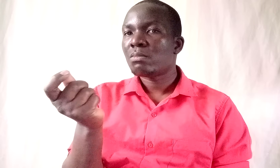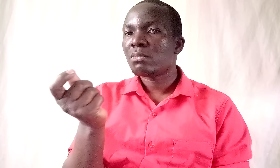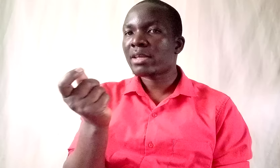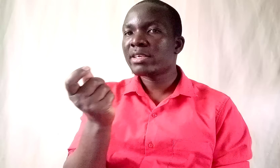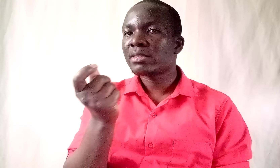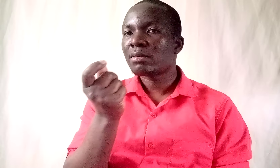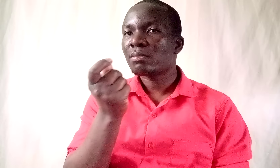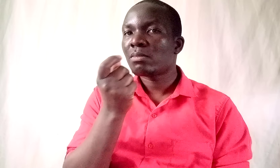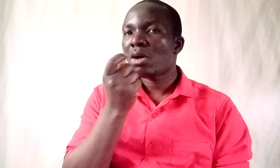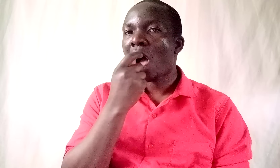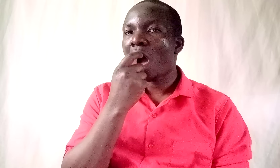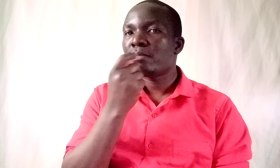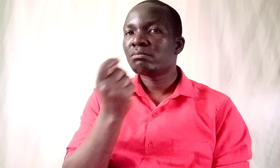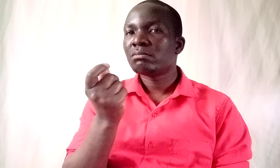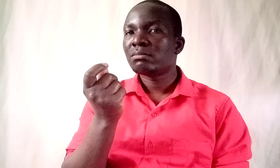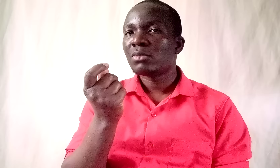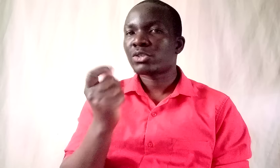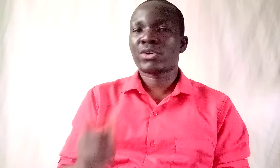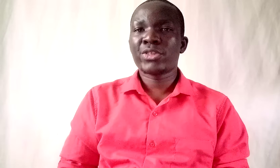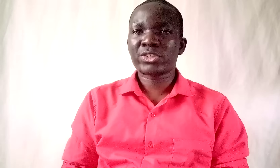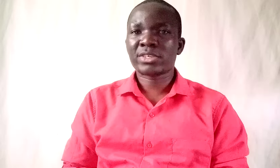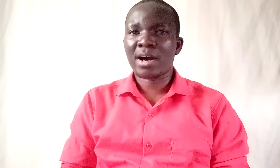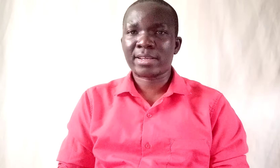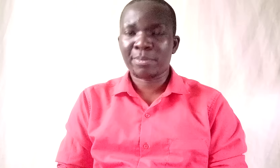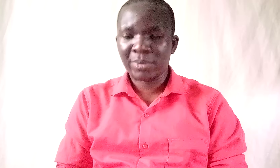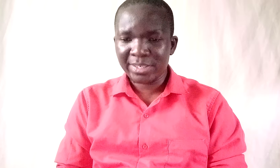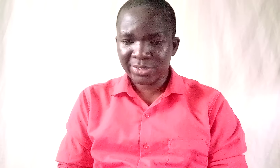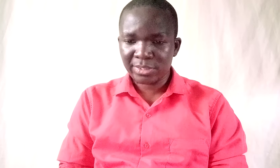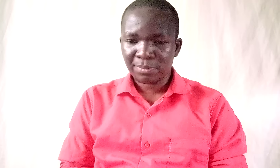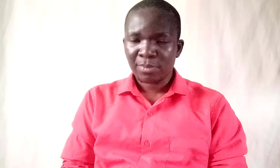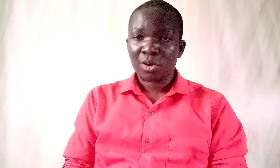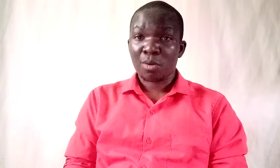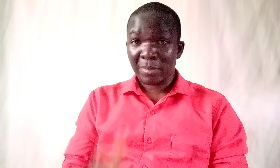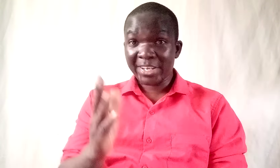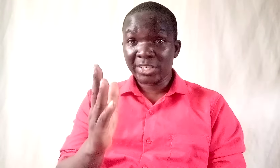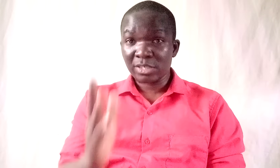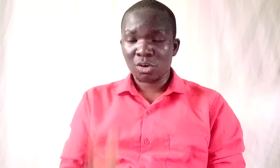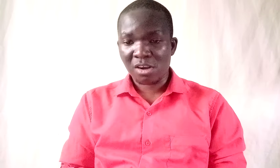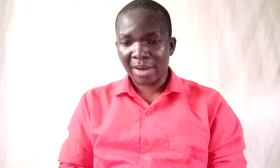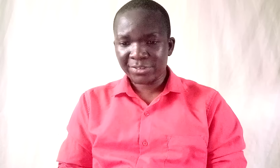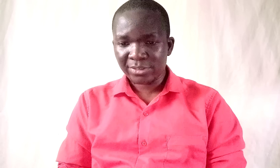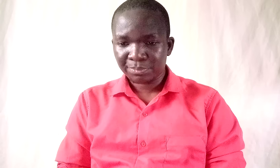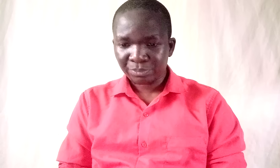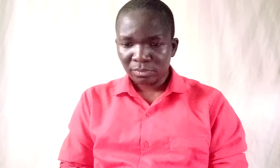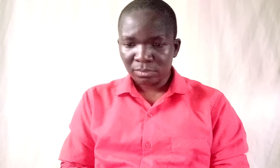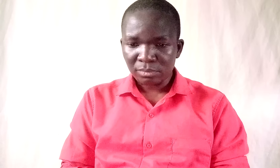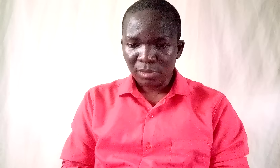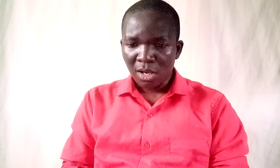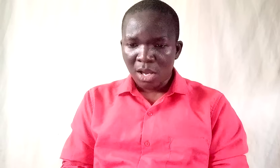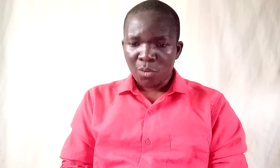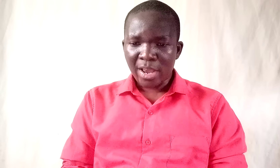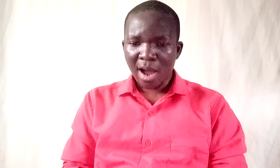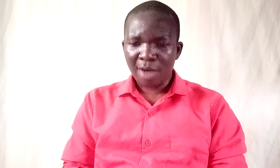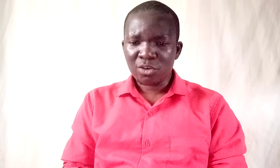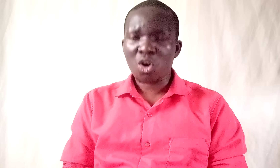like this. So those are the pills, medicine or drugs. We have